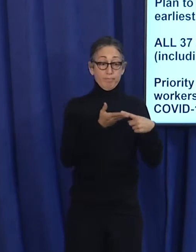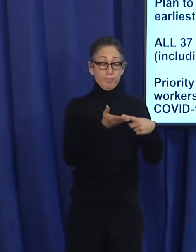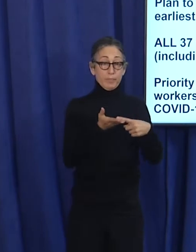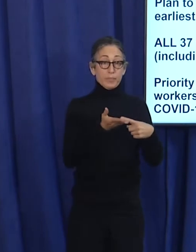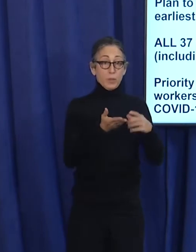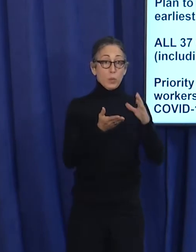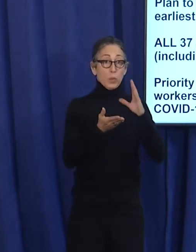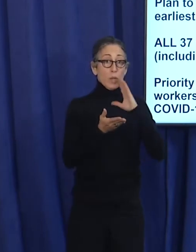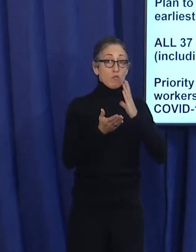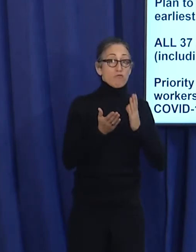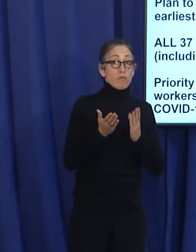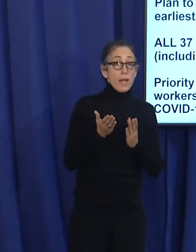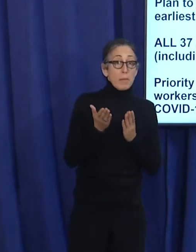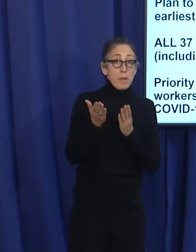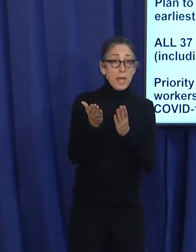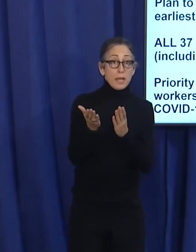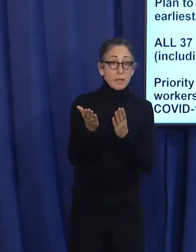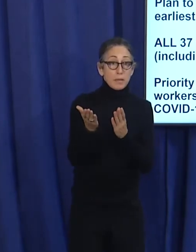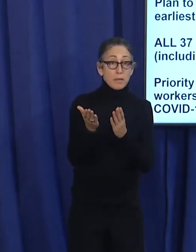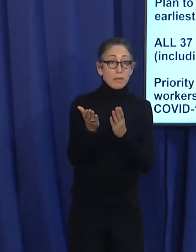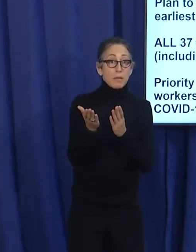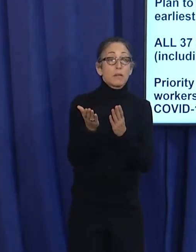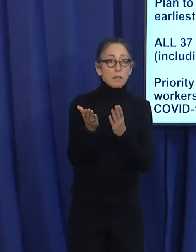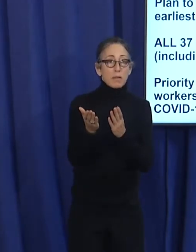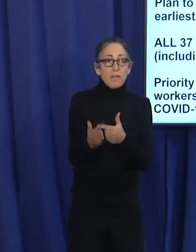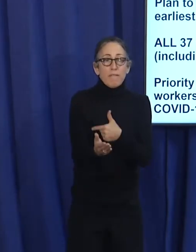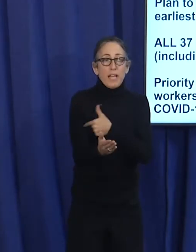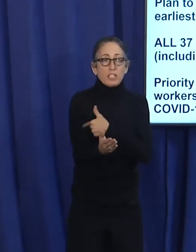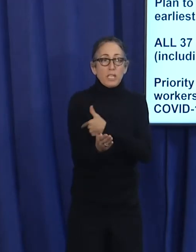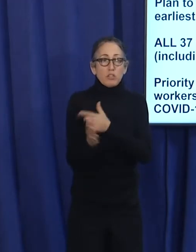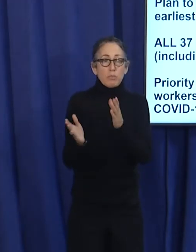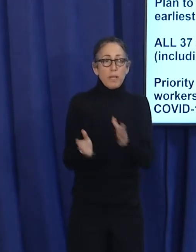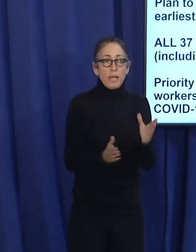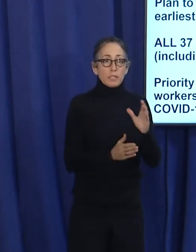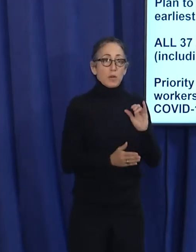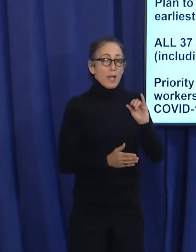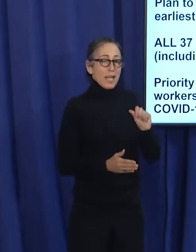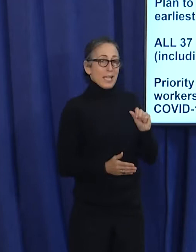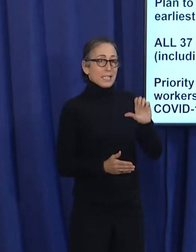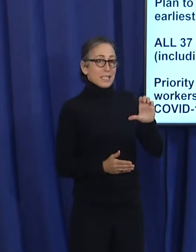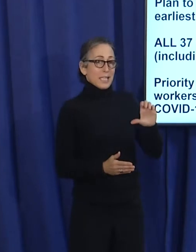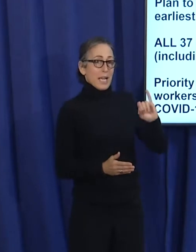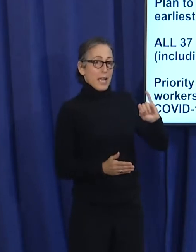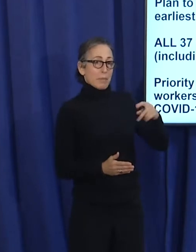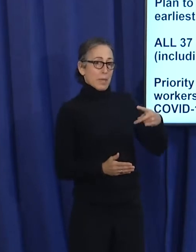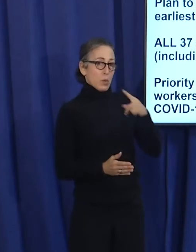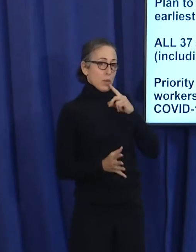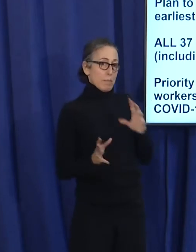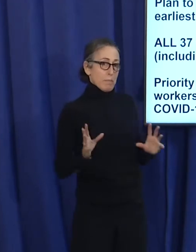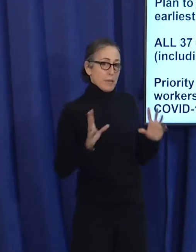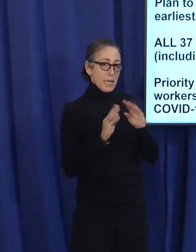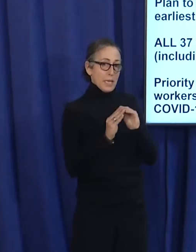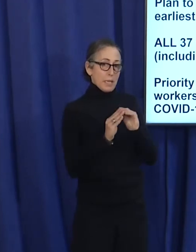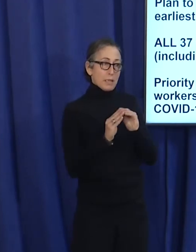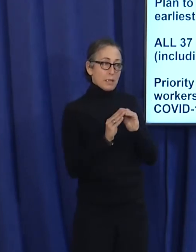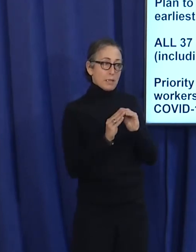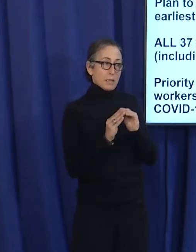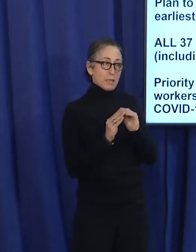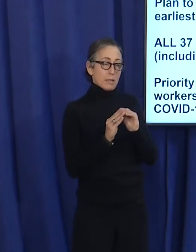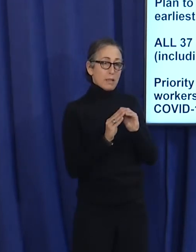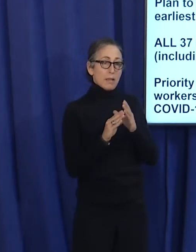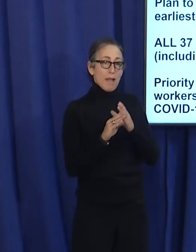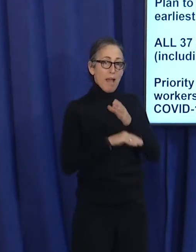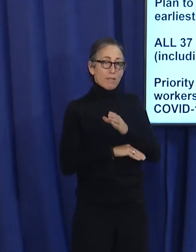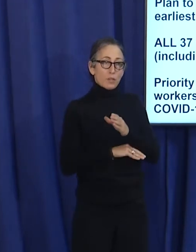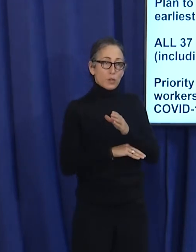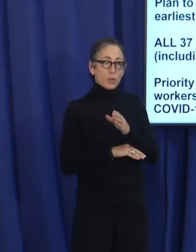actual recommendation for vaccination. So the ACIP through the CDC will meet in the days right after the